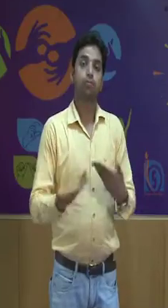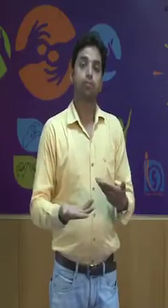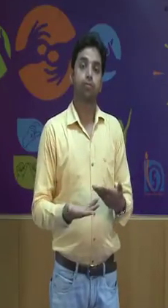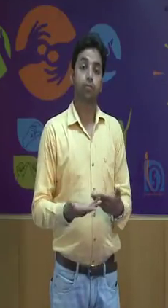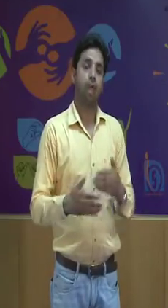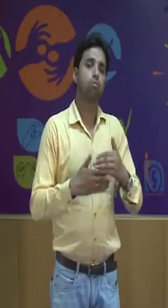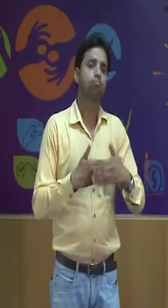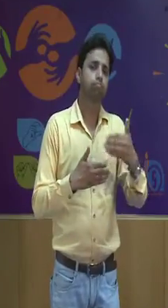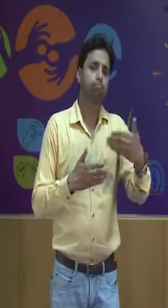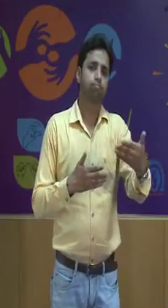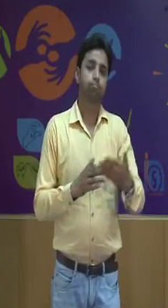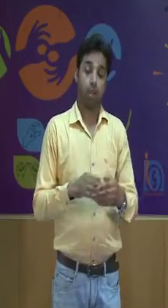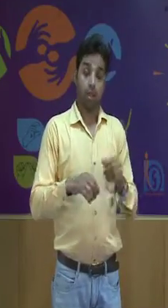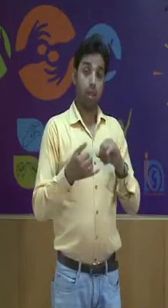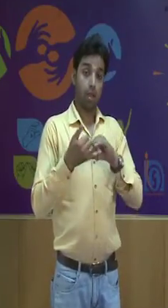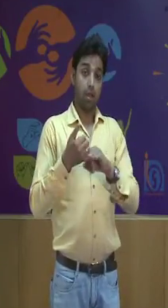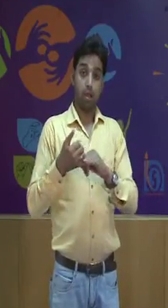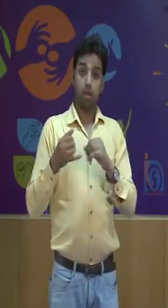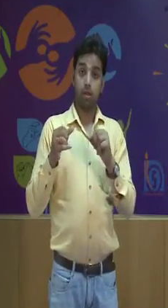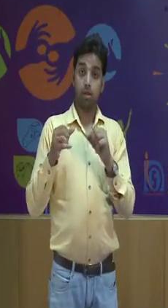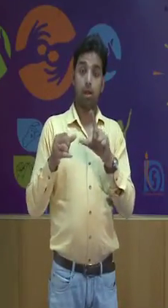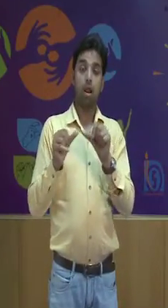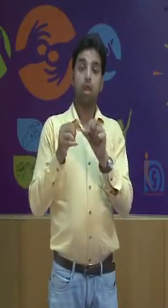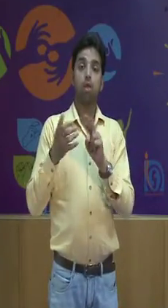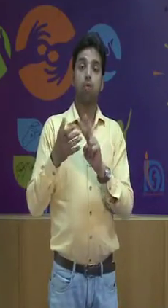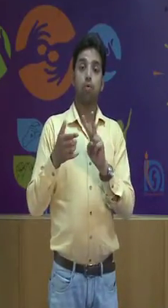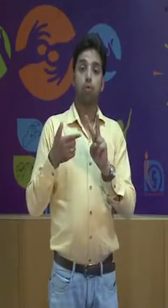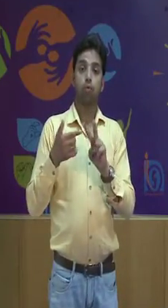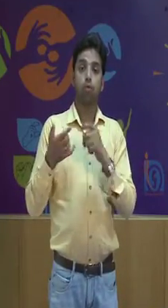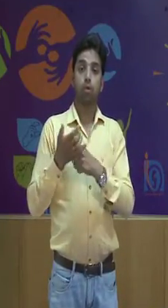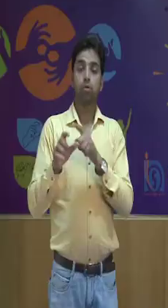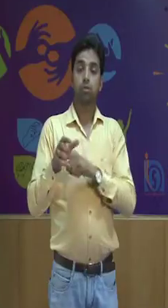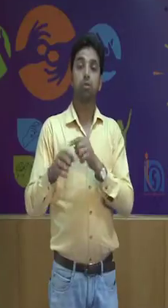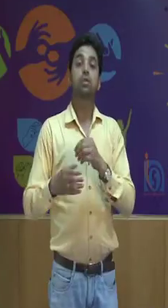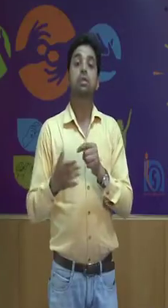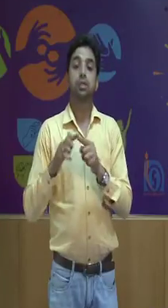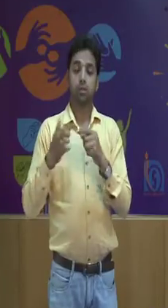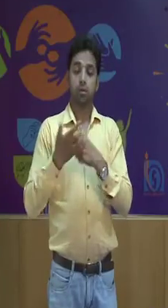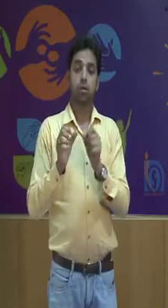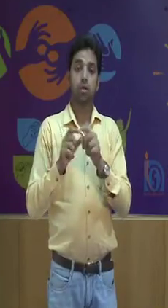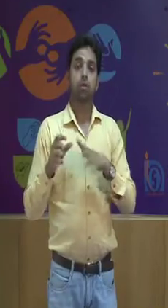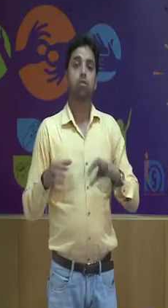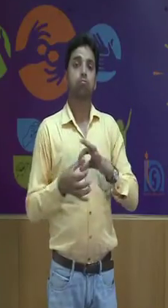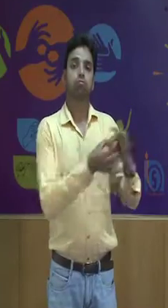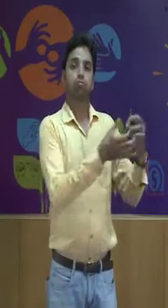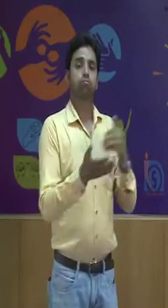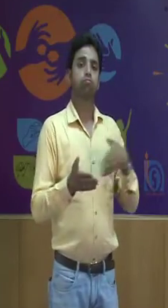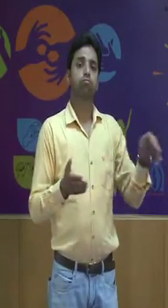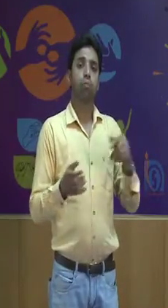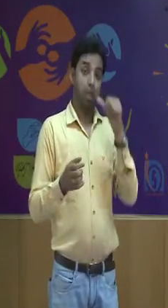However, later slave trade existed between India and Rome.